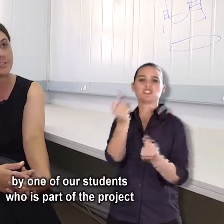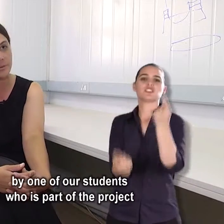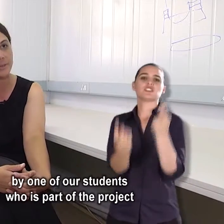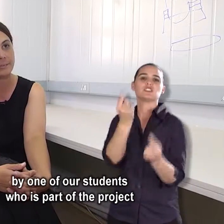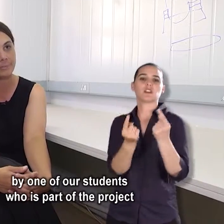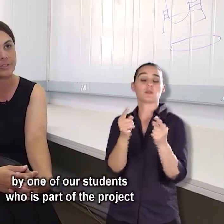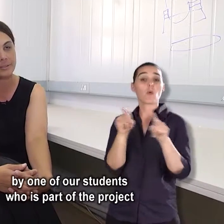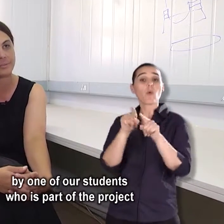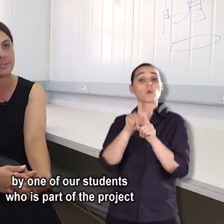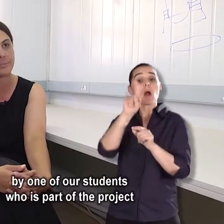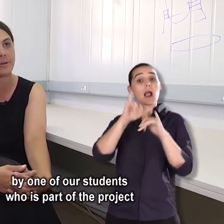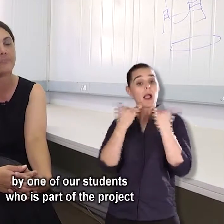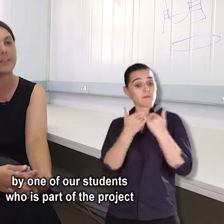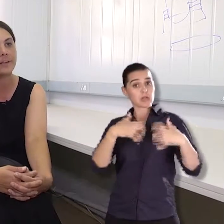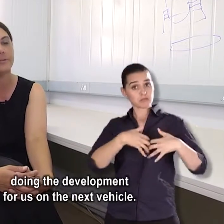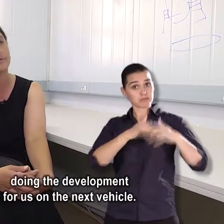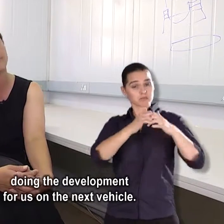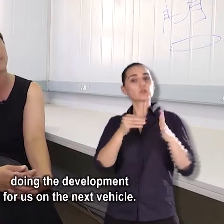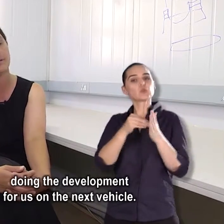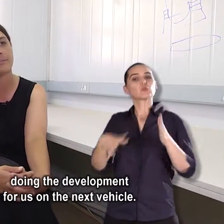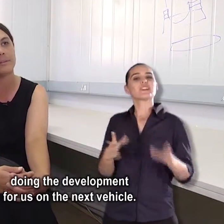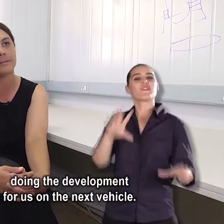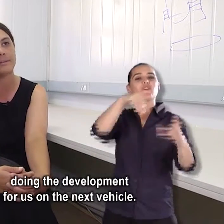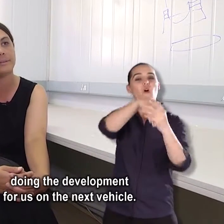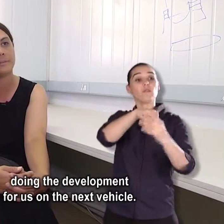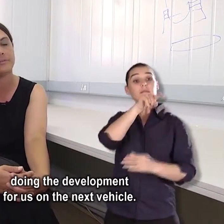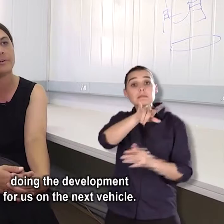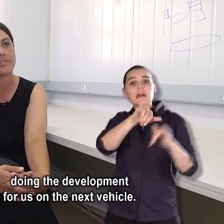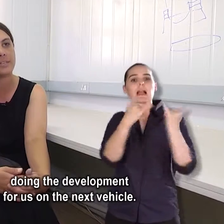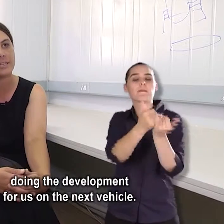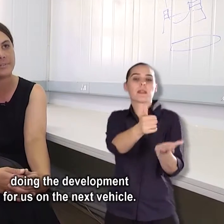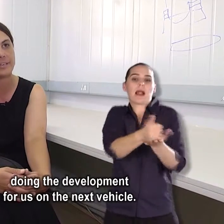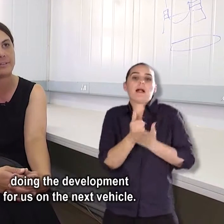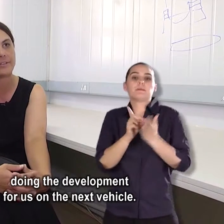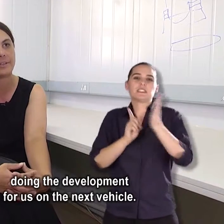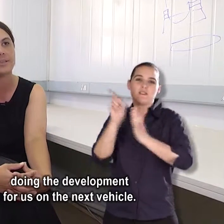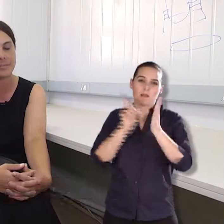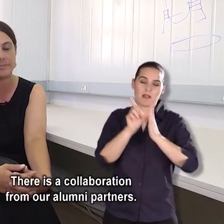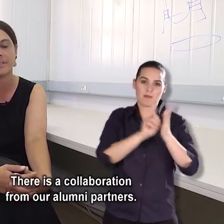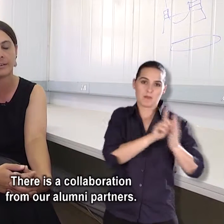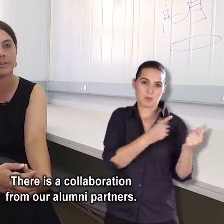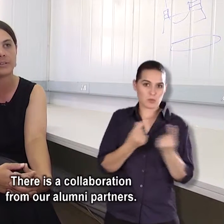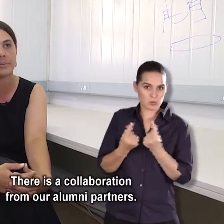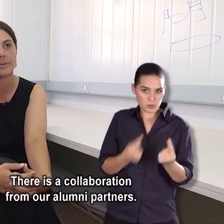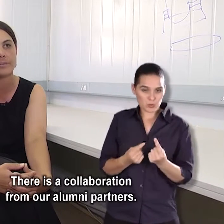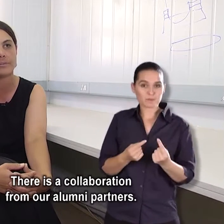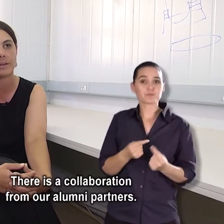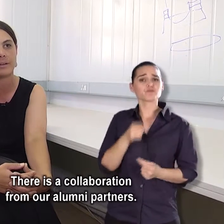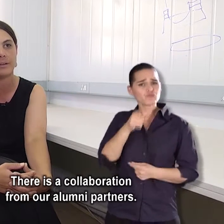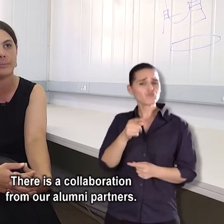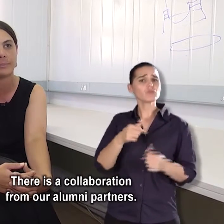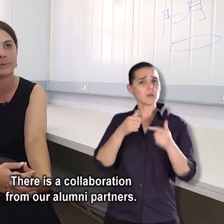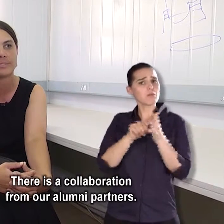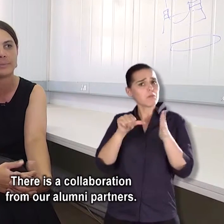our students from the project is part of, who's doing a lot of the development for us in the next vehicle. So there is definitely a lot of collaboration with